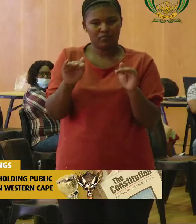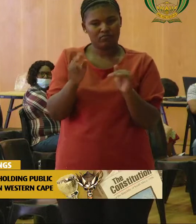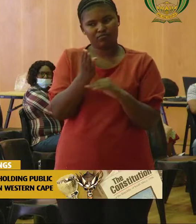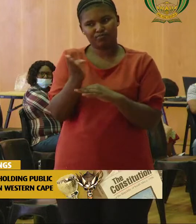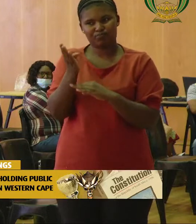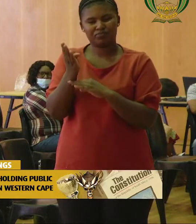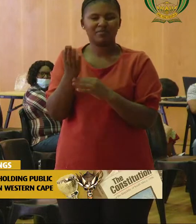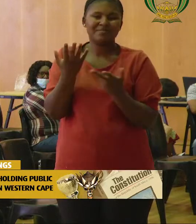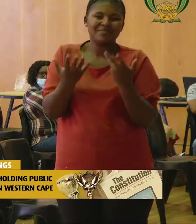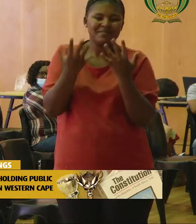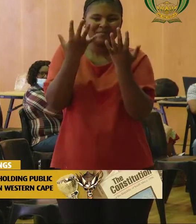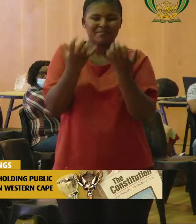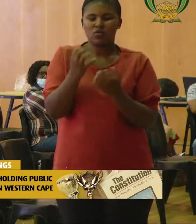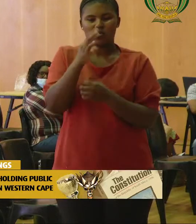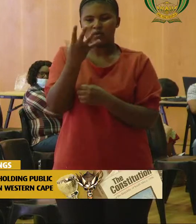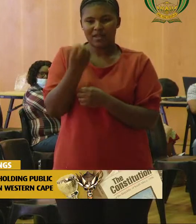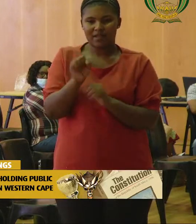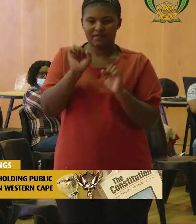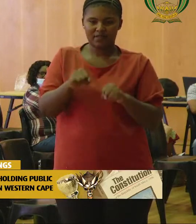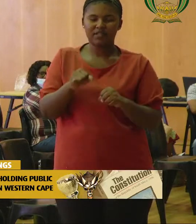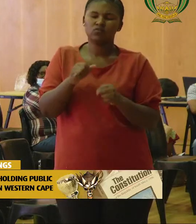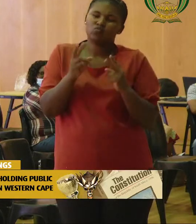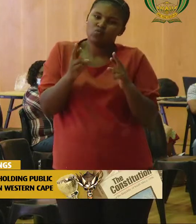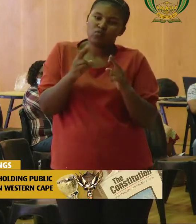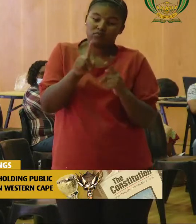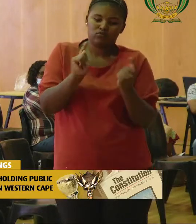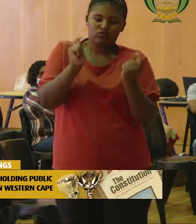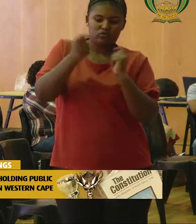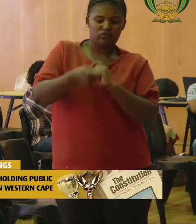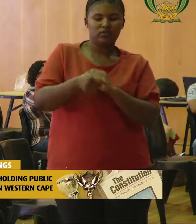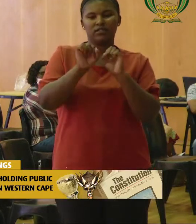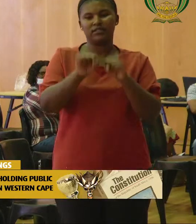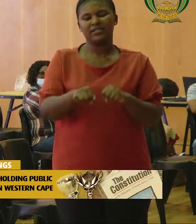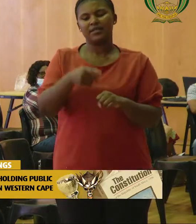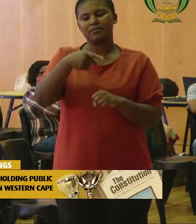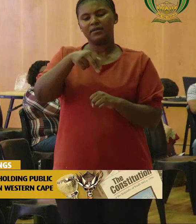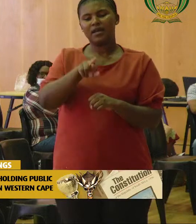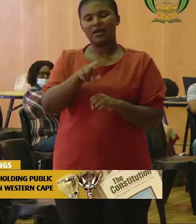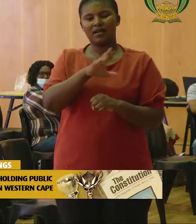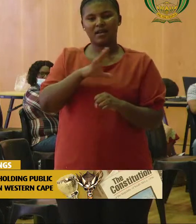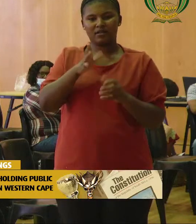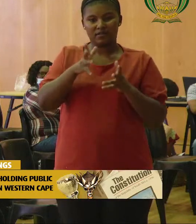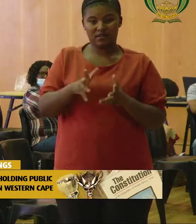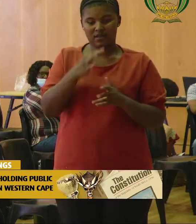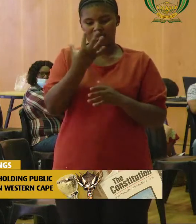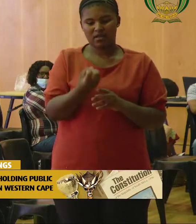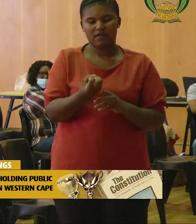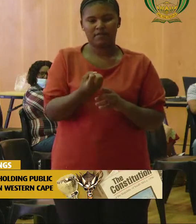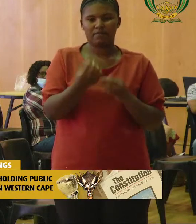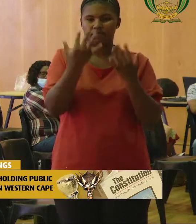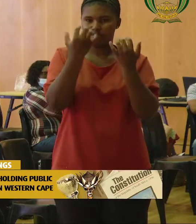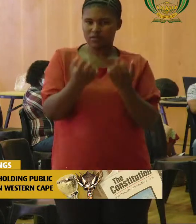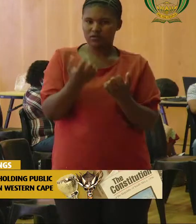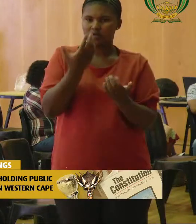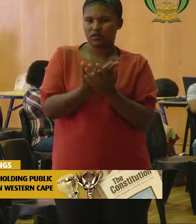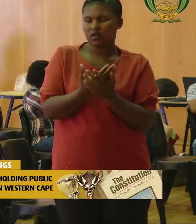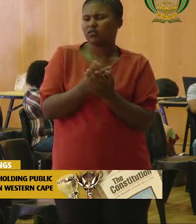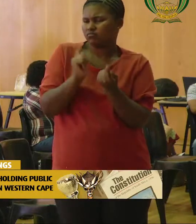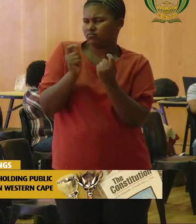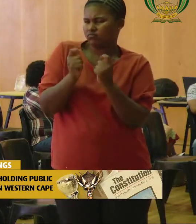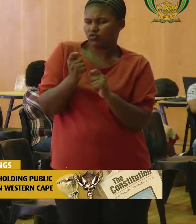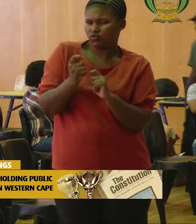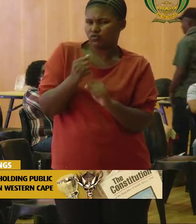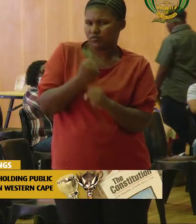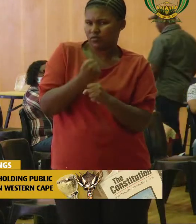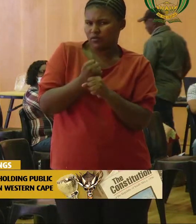not have a budget. We wish that could change, because if a PR councillor has got a budget, he can also bring about change in